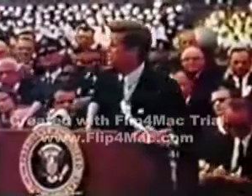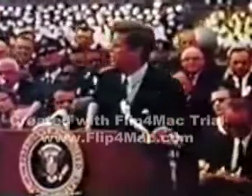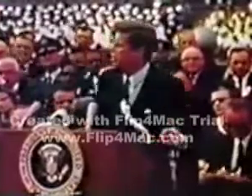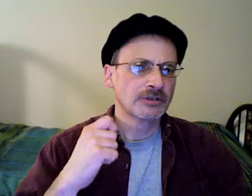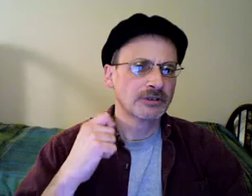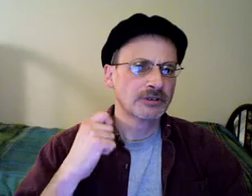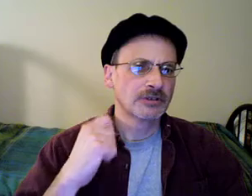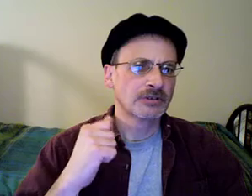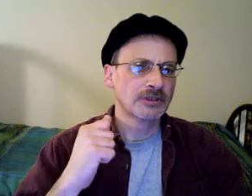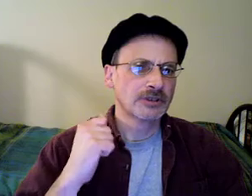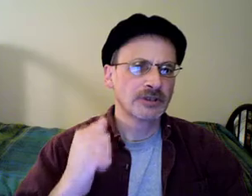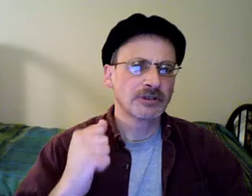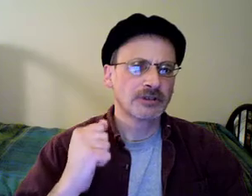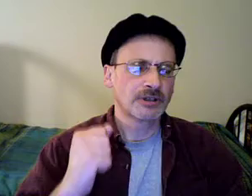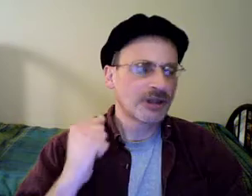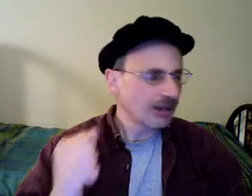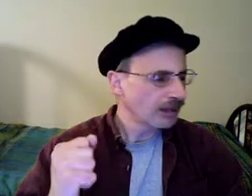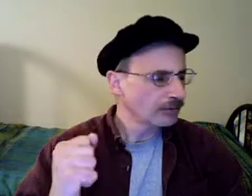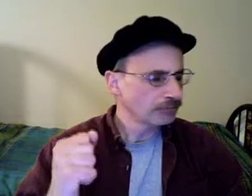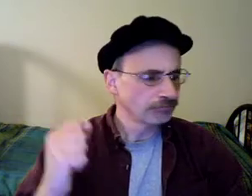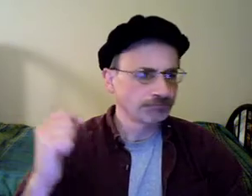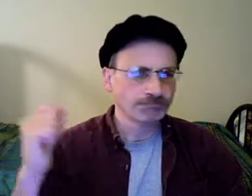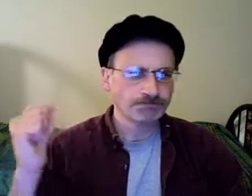they are easy, but because they are hard.